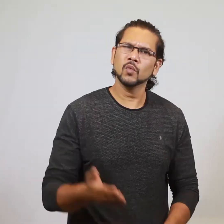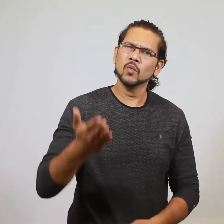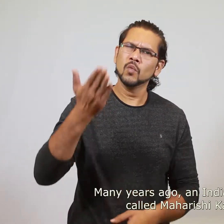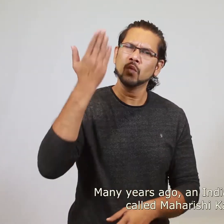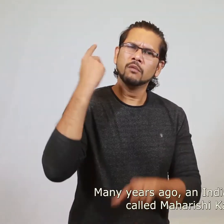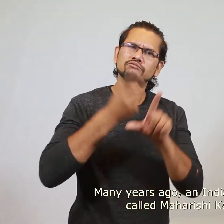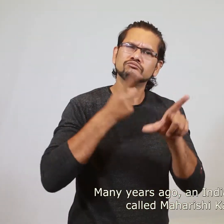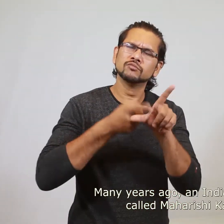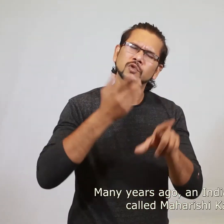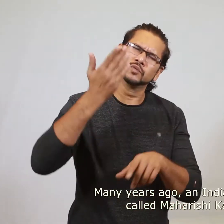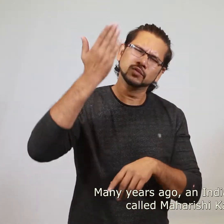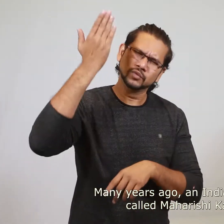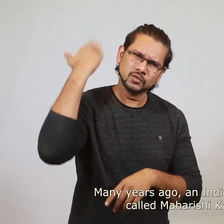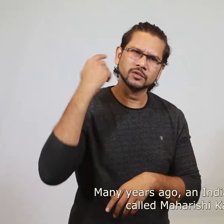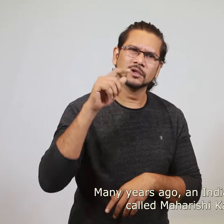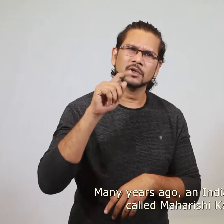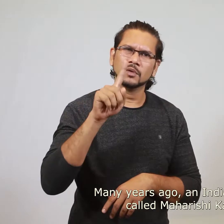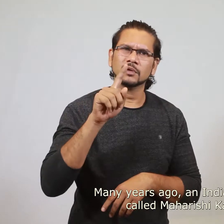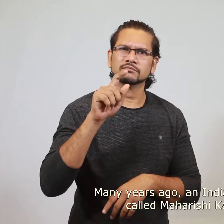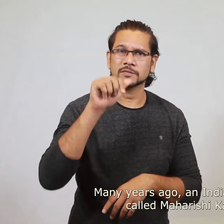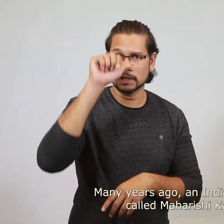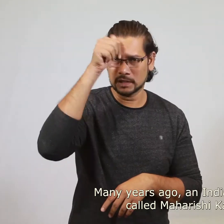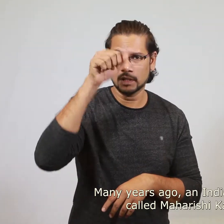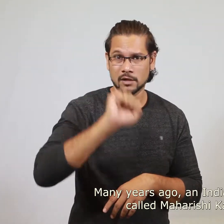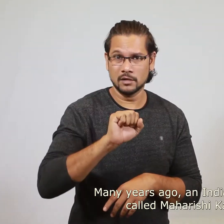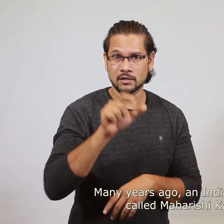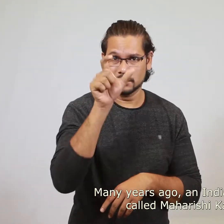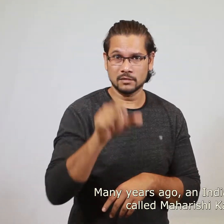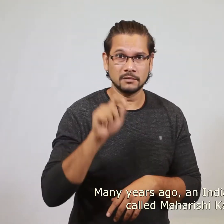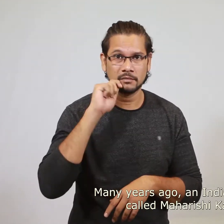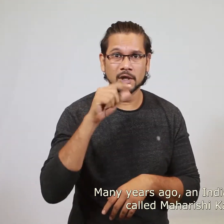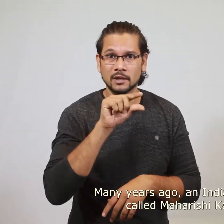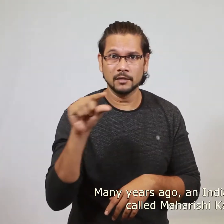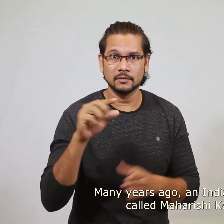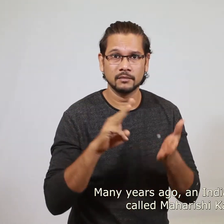Many years ago, an Indian scientist called Maharshi Kanad